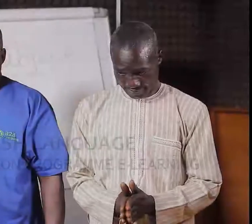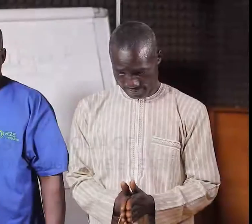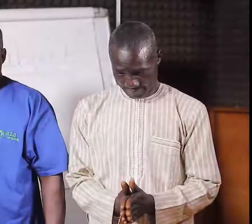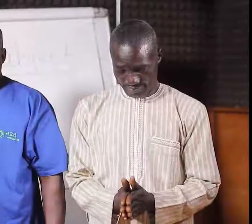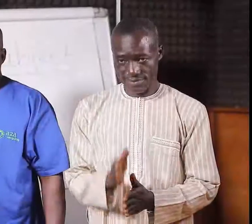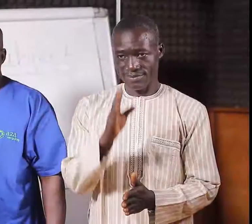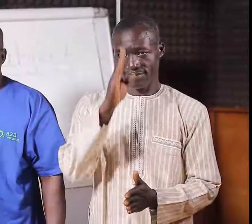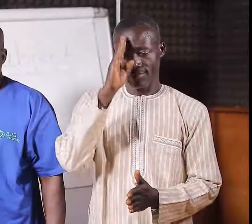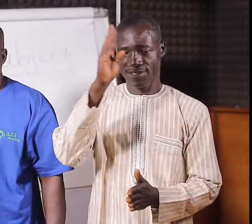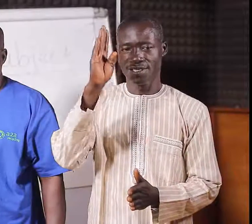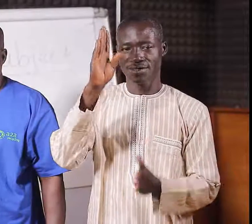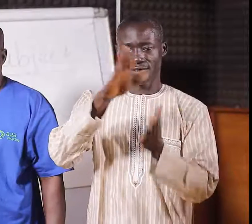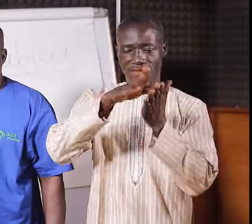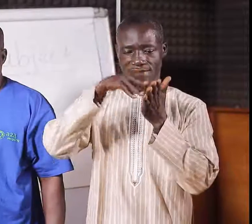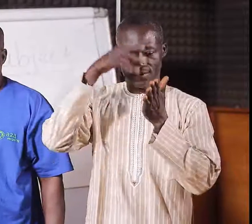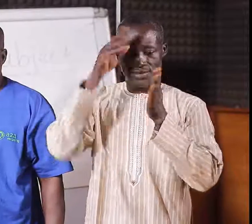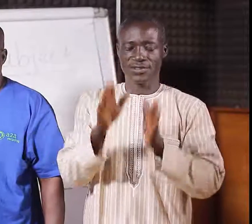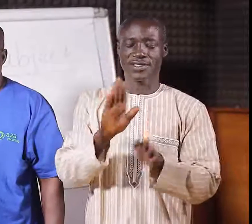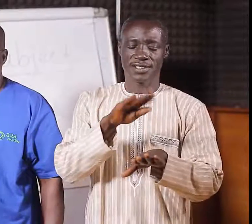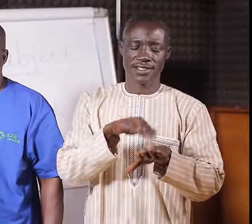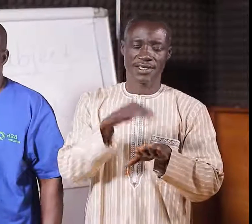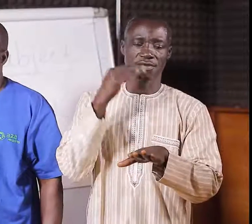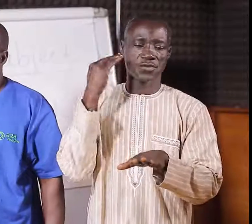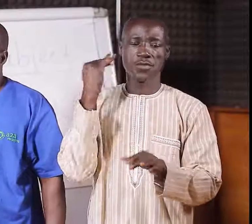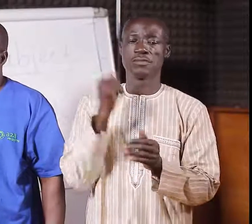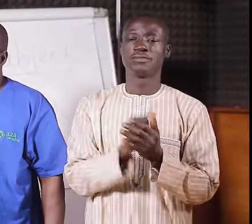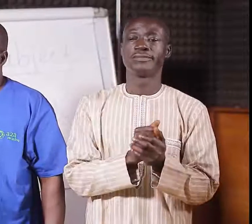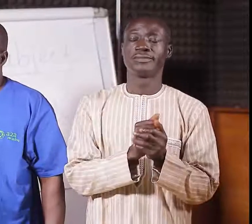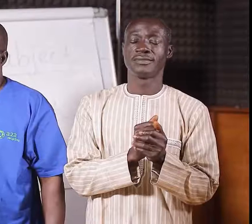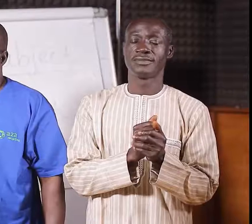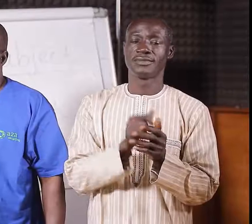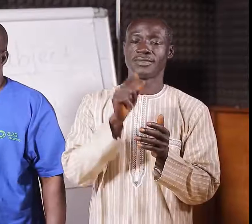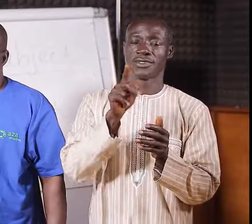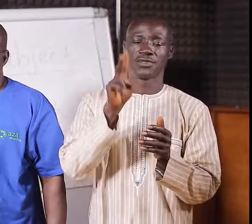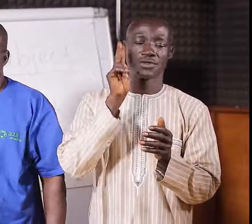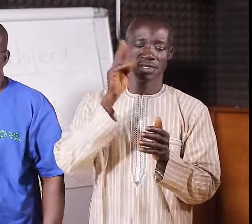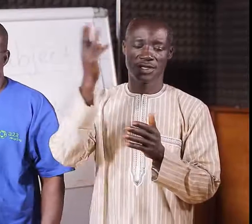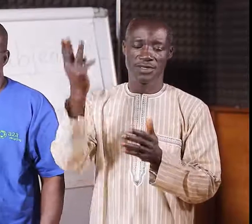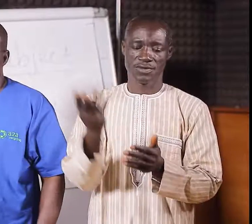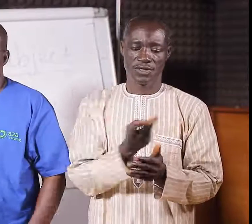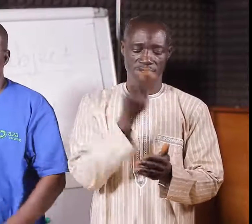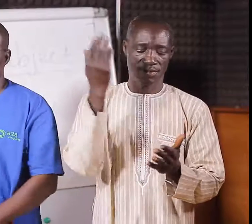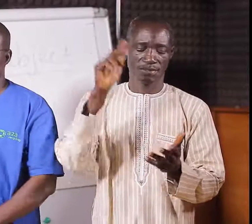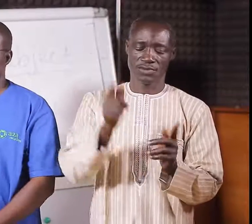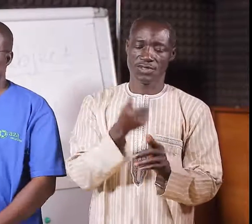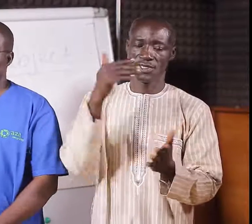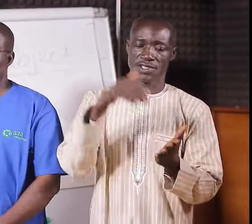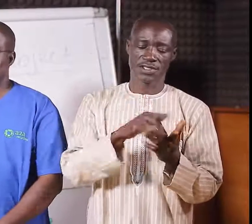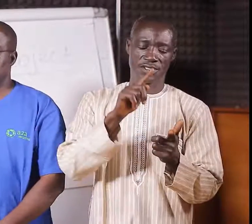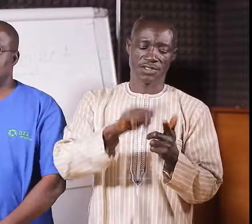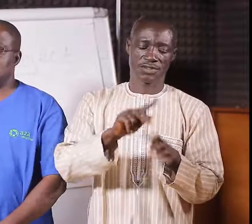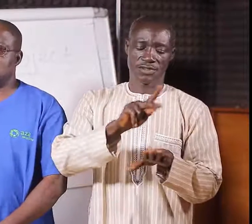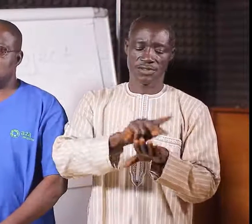Hello viewers at home and my students. We are welcome once again to the Kaduna